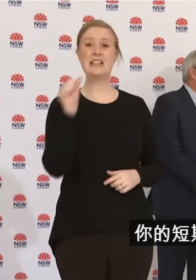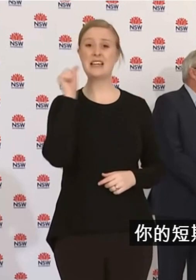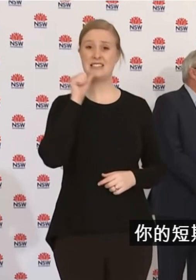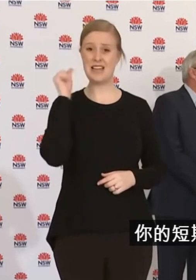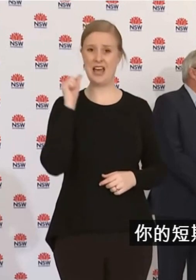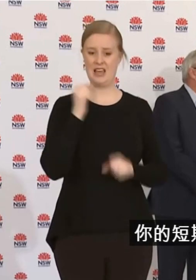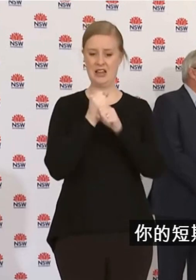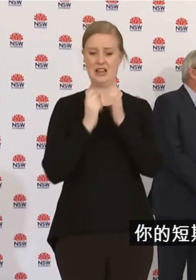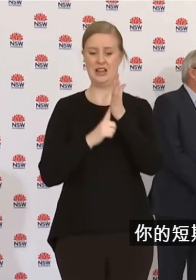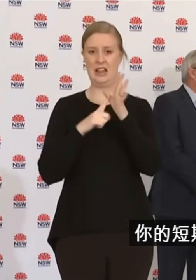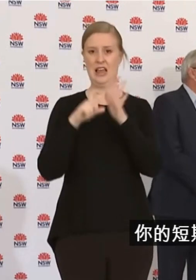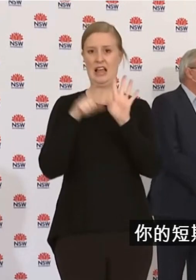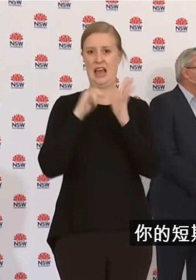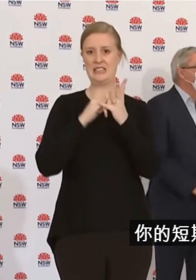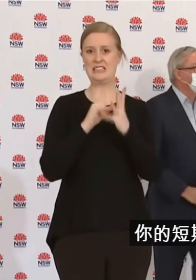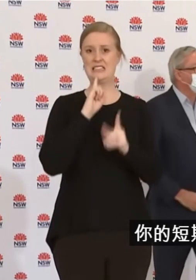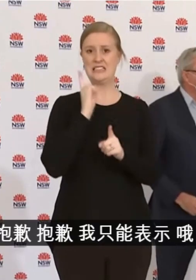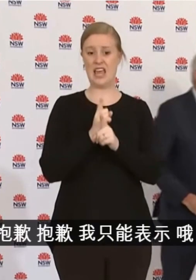your short-term modelling suggesting?